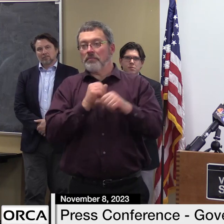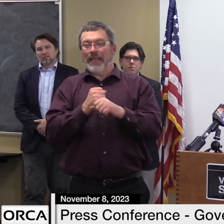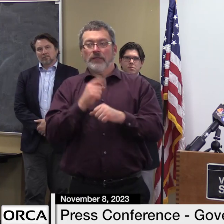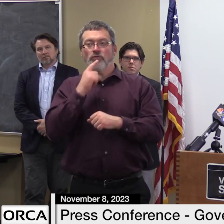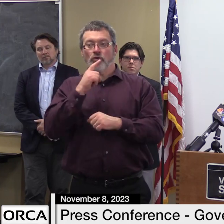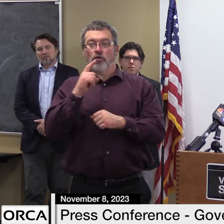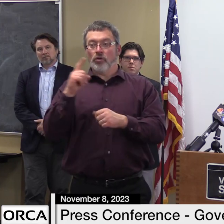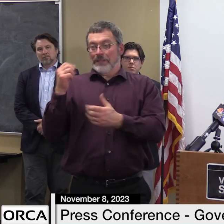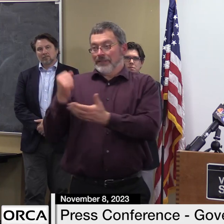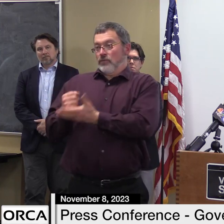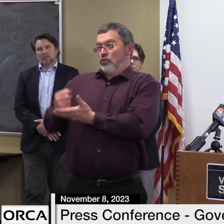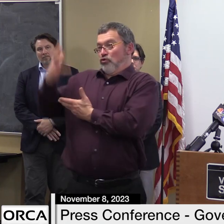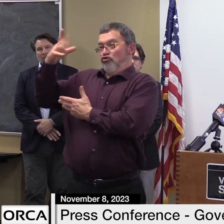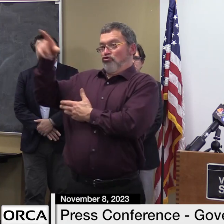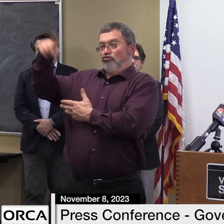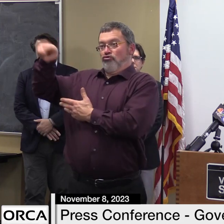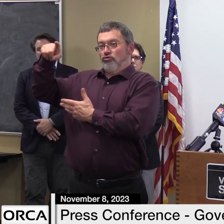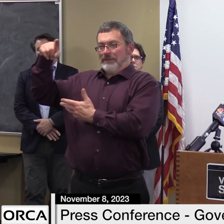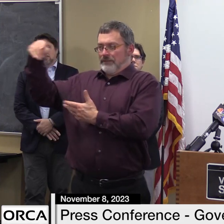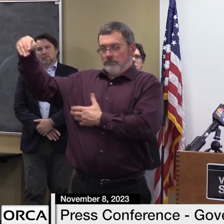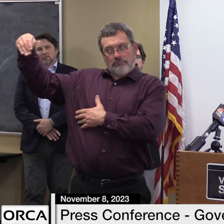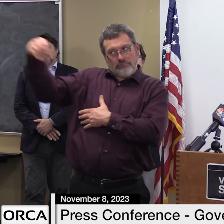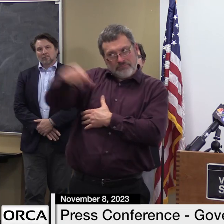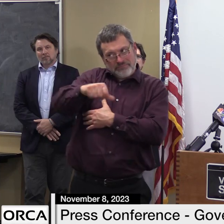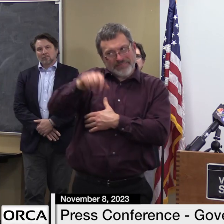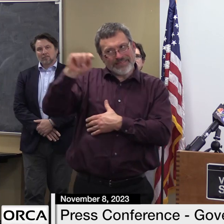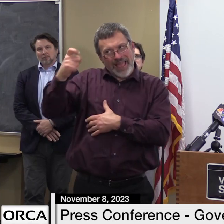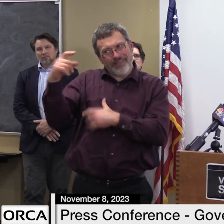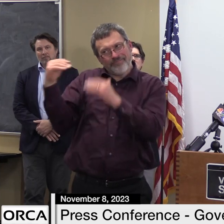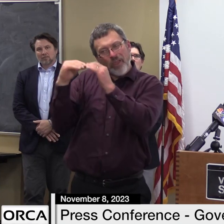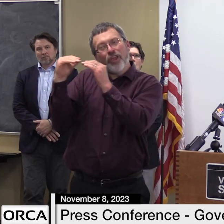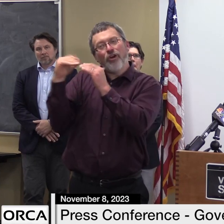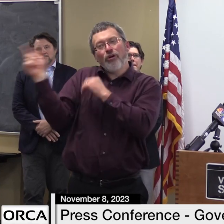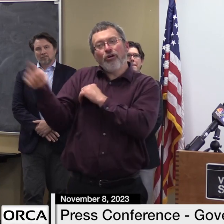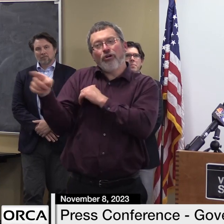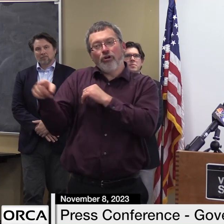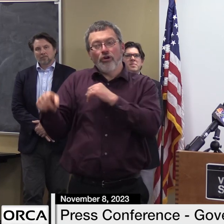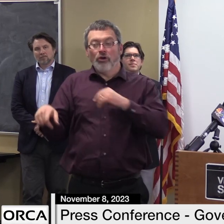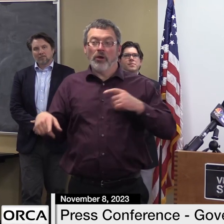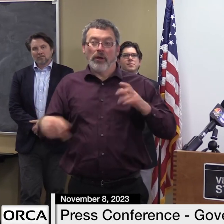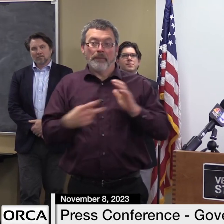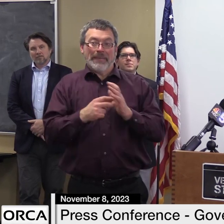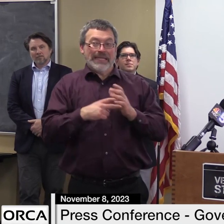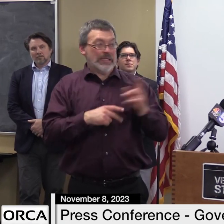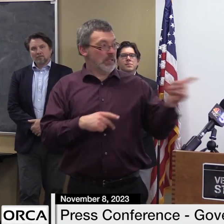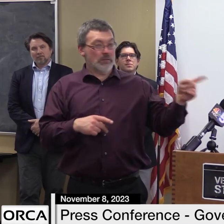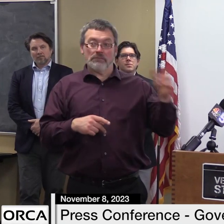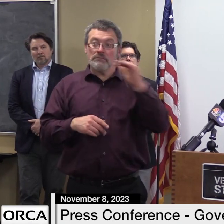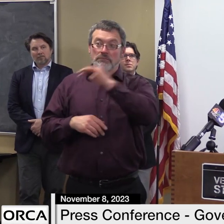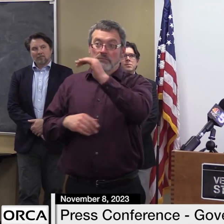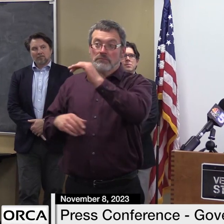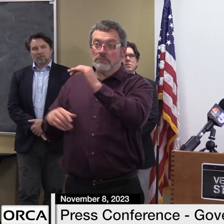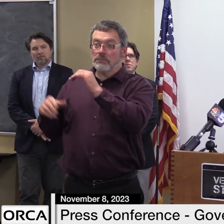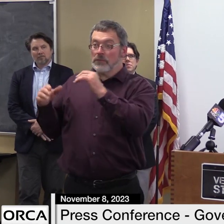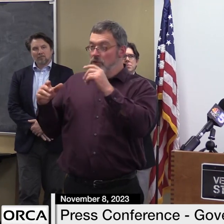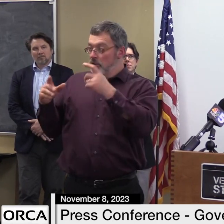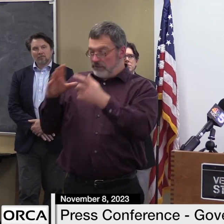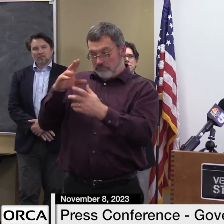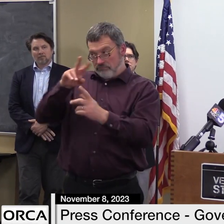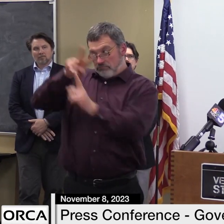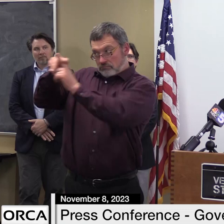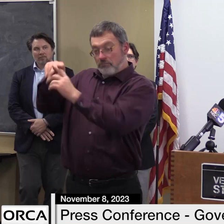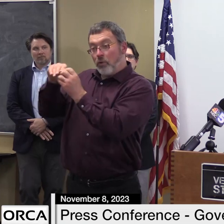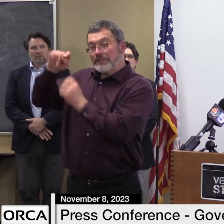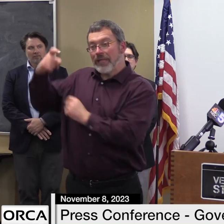pay their fair share in taxes. You can imagine that means taxing more wealthy Vermonters. Yeah, we have a pretty